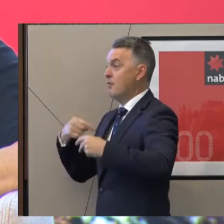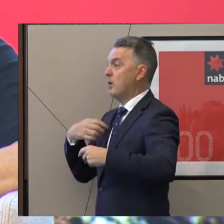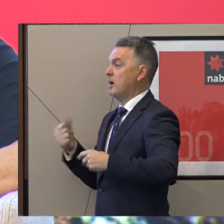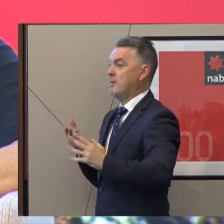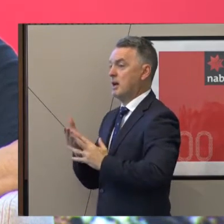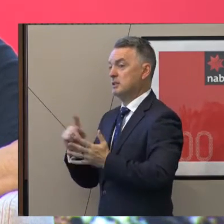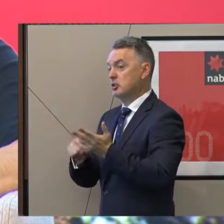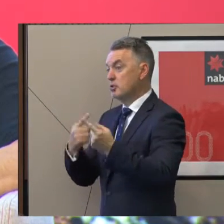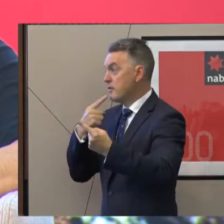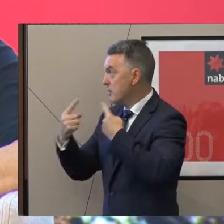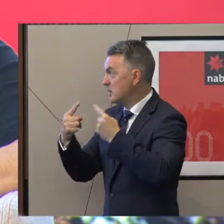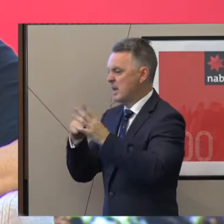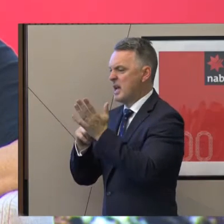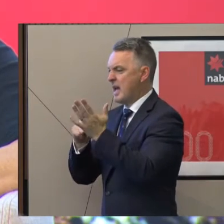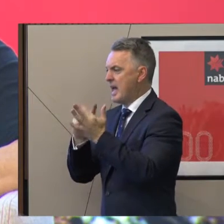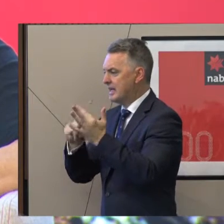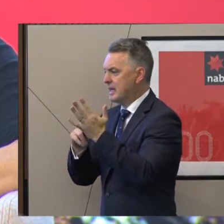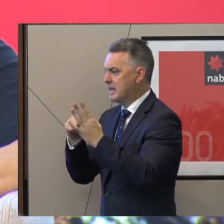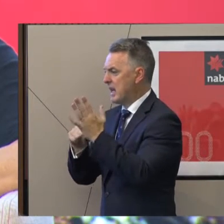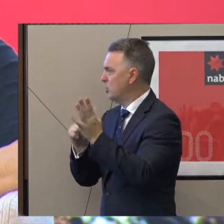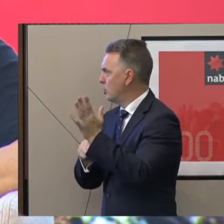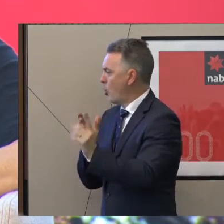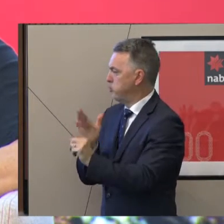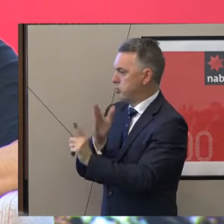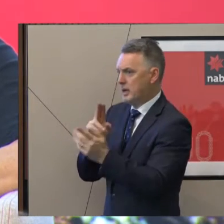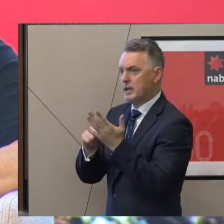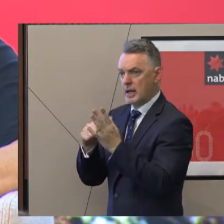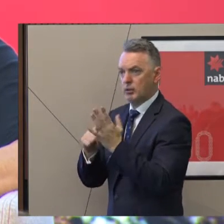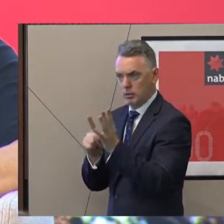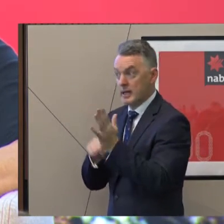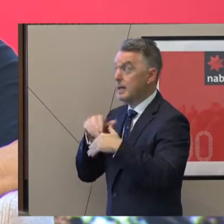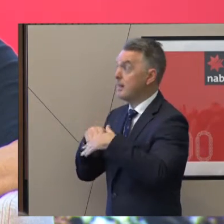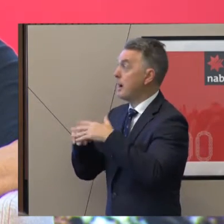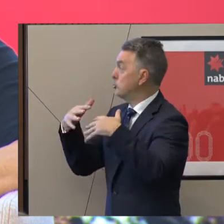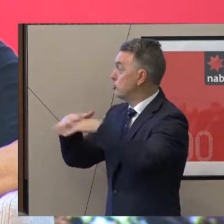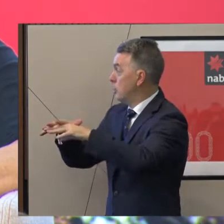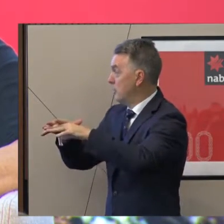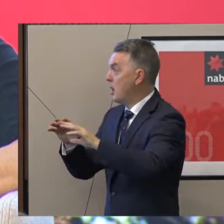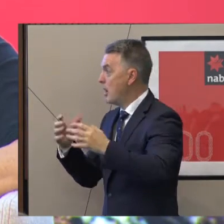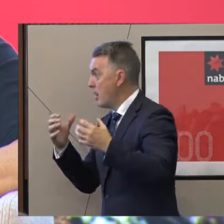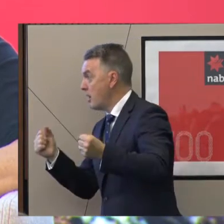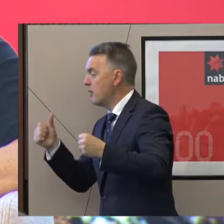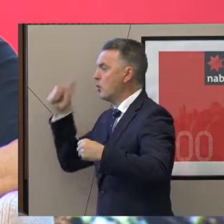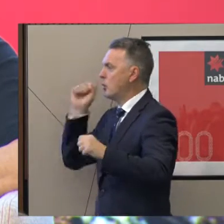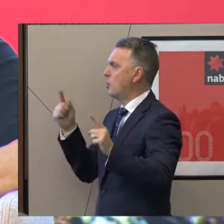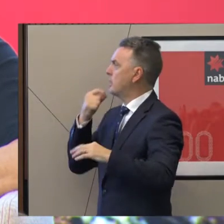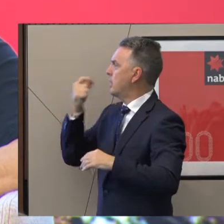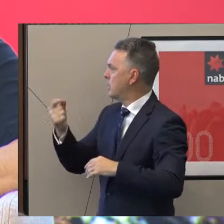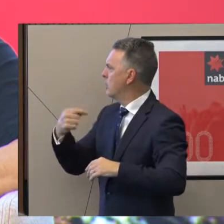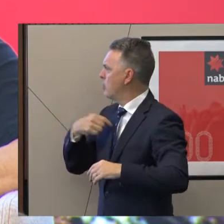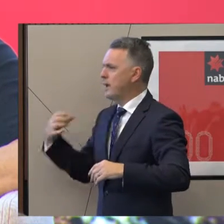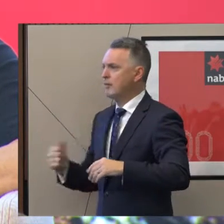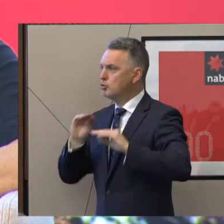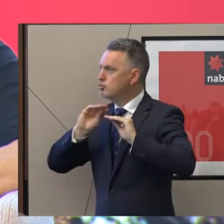about antenatal, prenatal care in the mainstream, we know what to ask for. We need to train